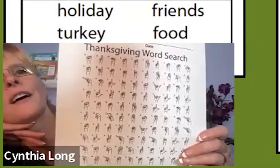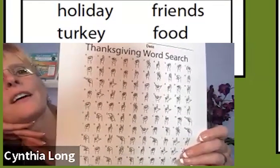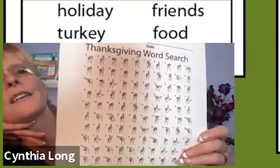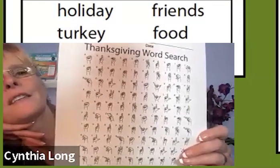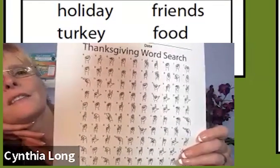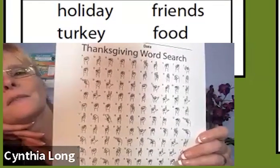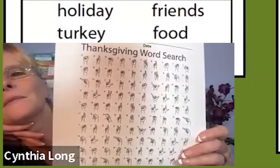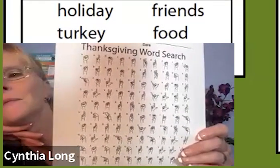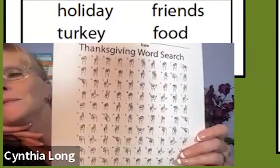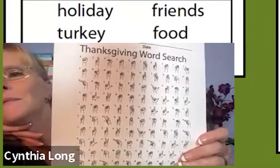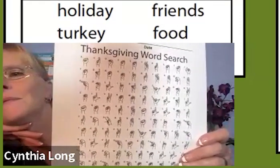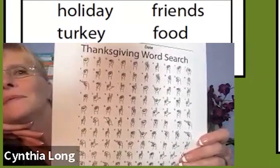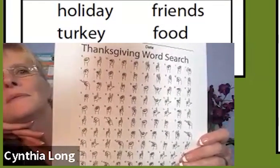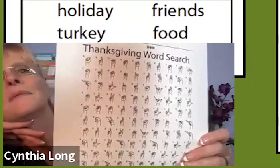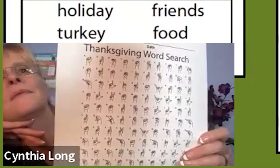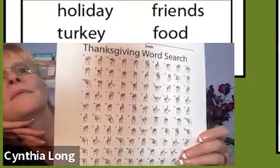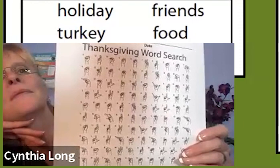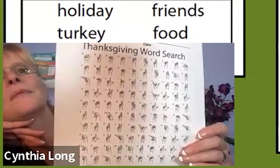you find?